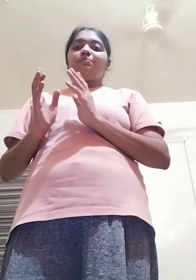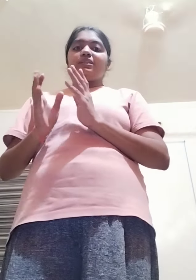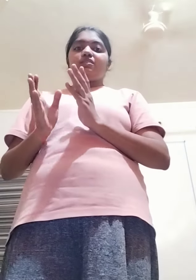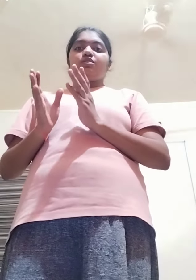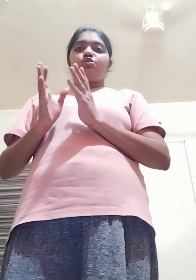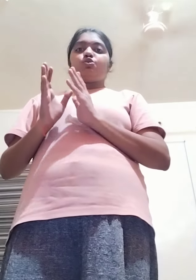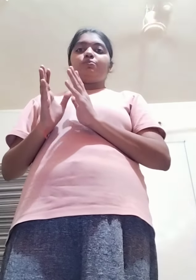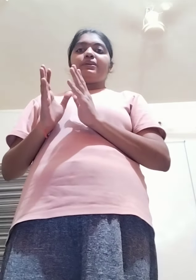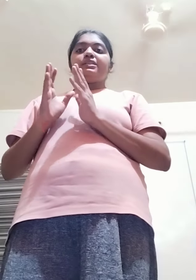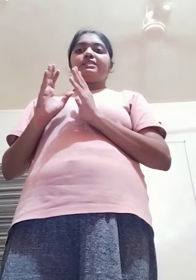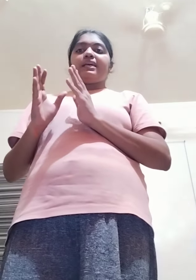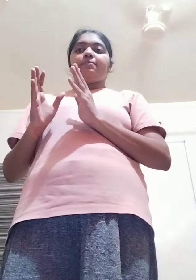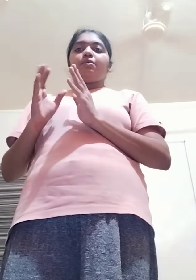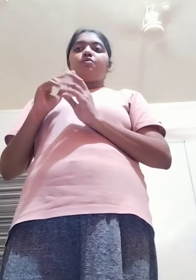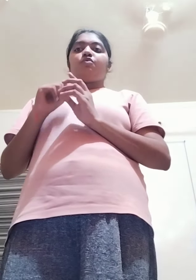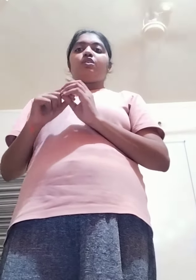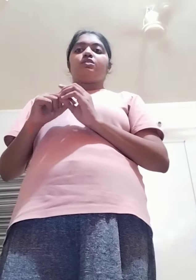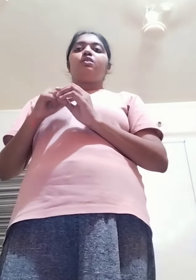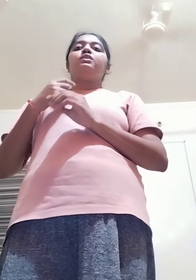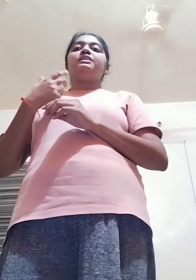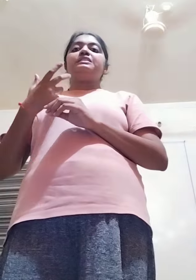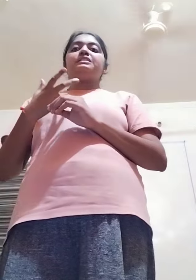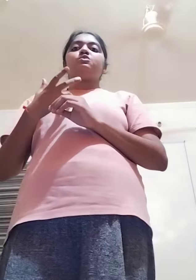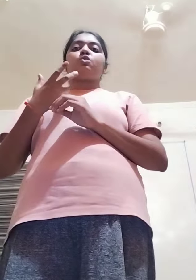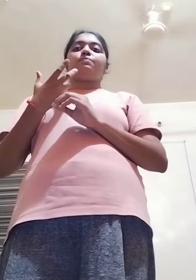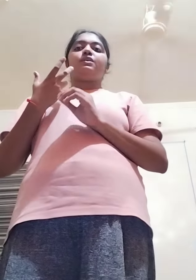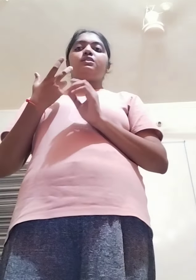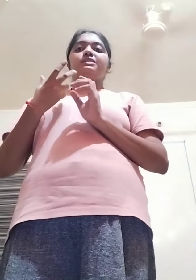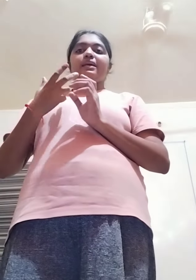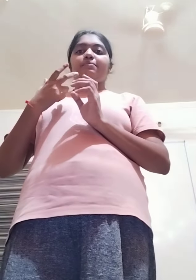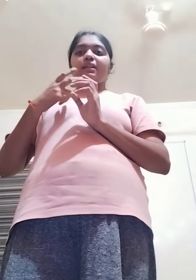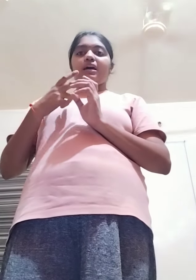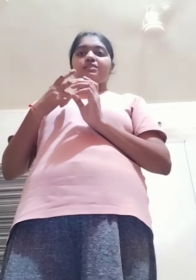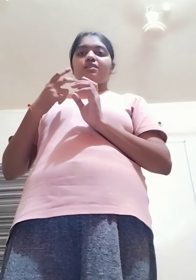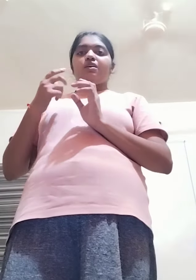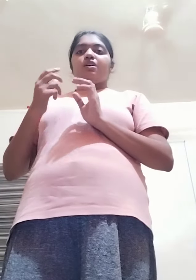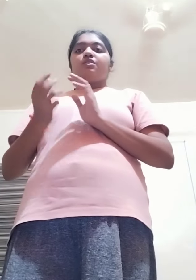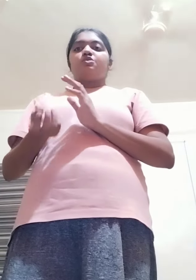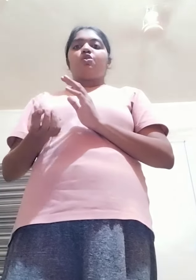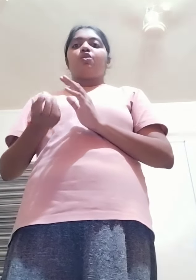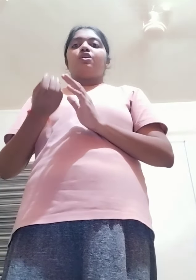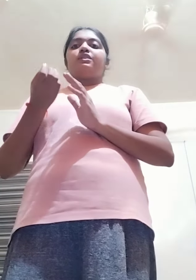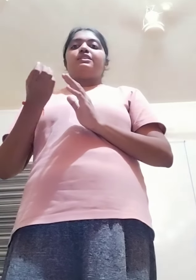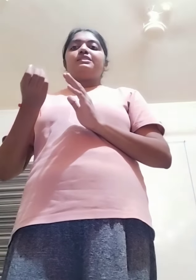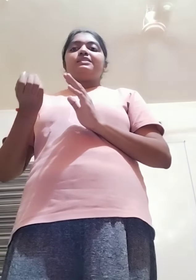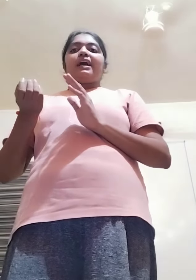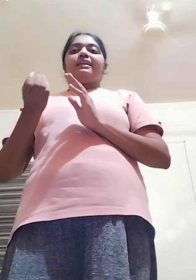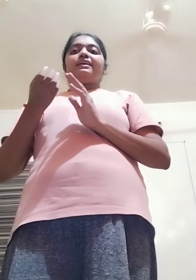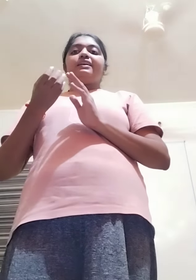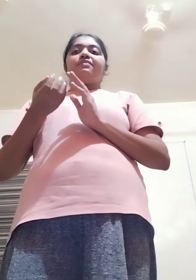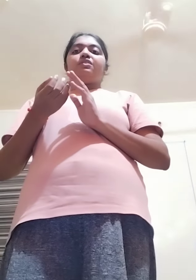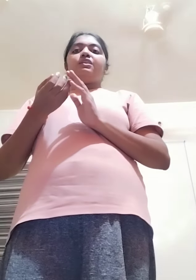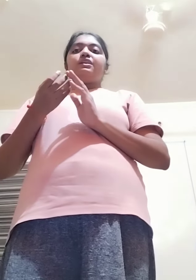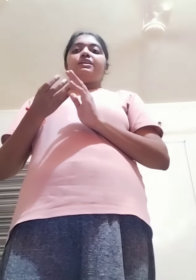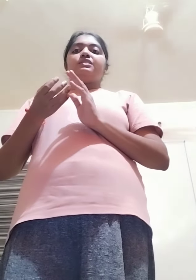method should be same for the instance of the same class. So this static keyword is